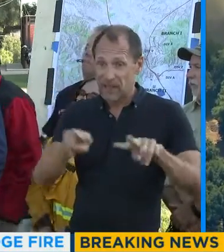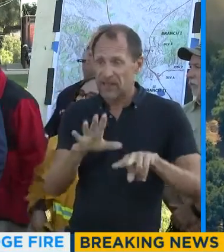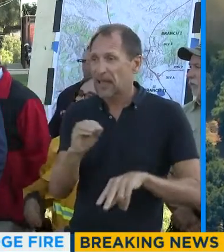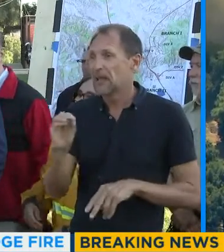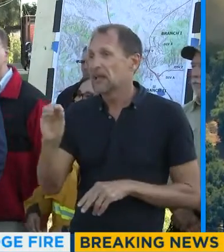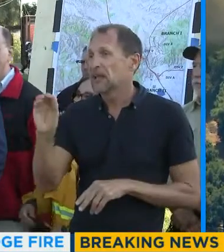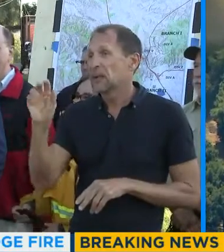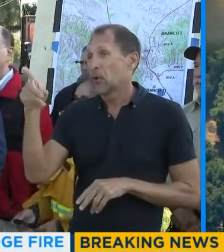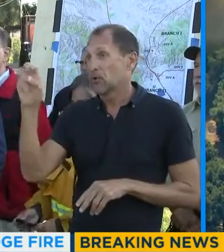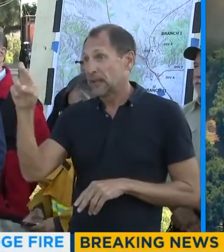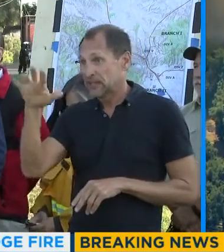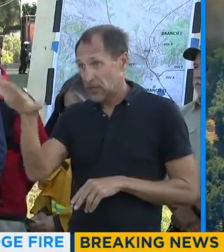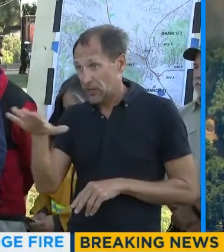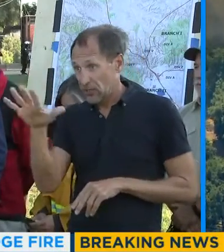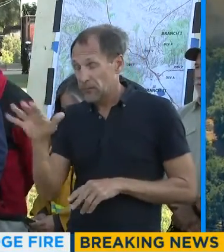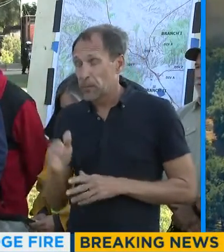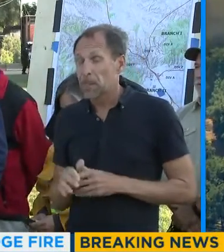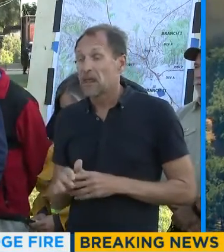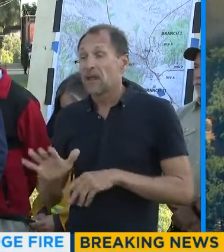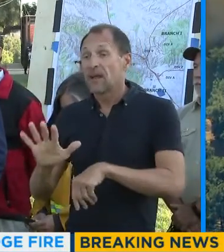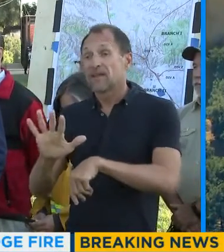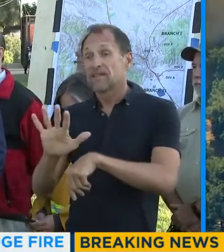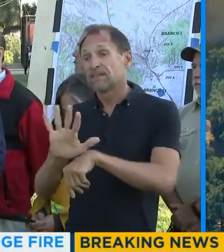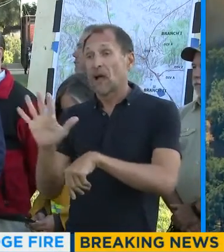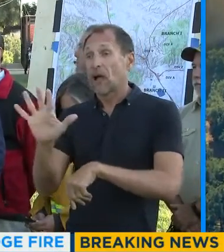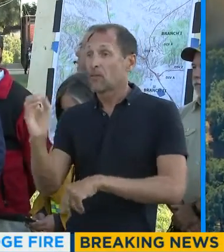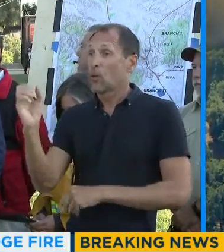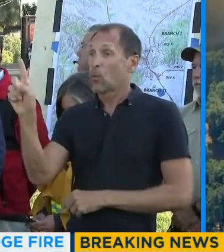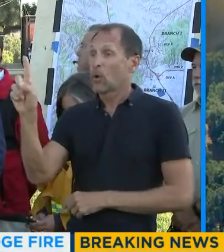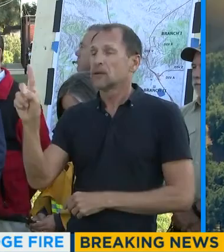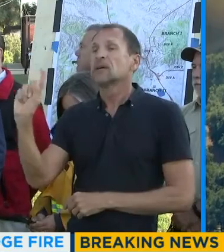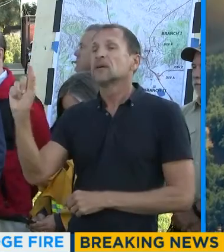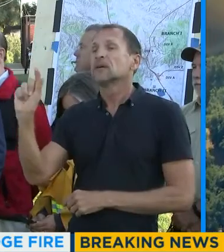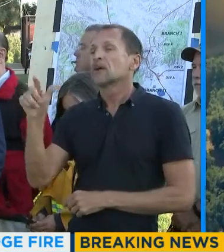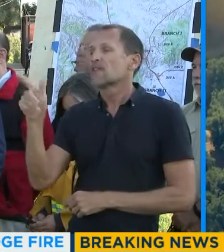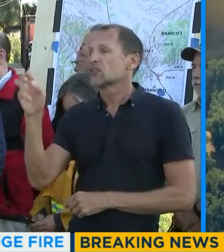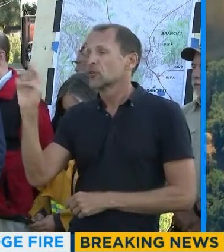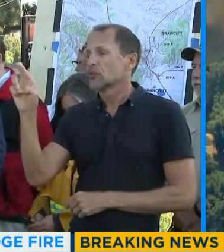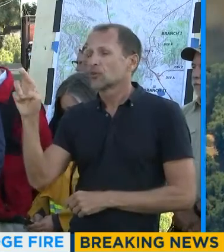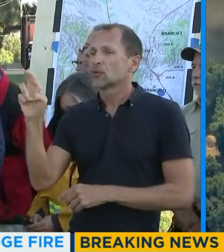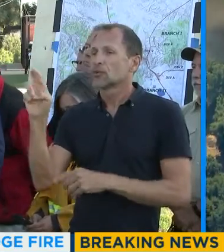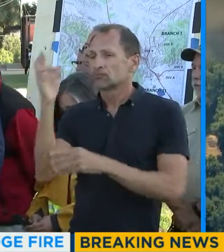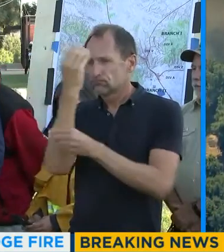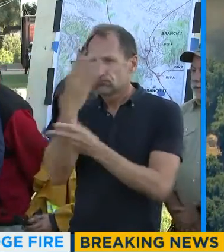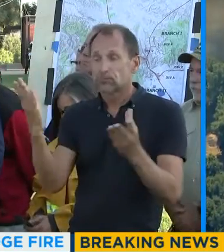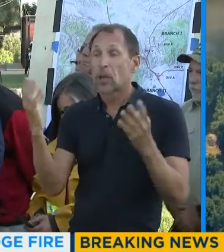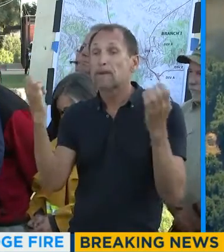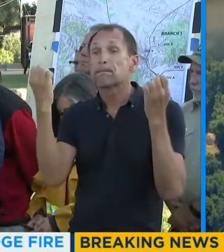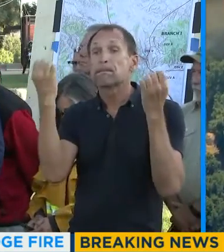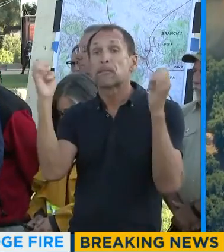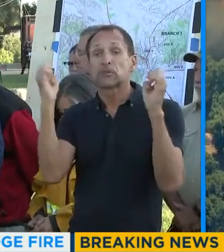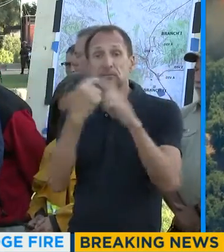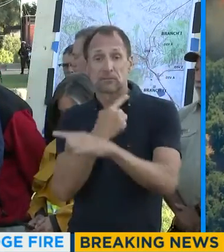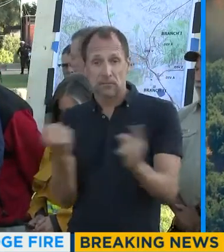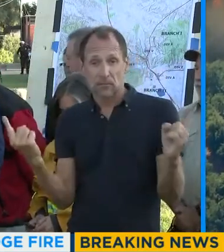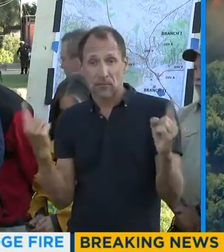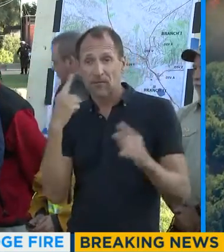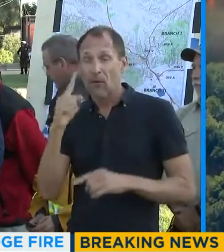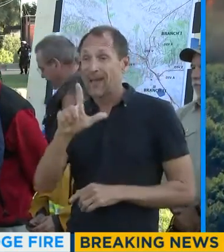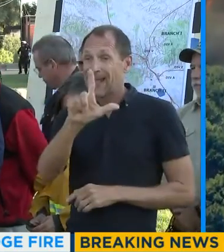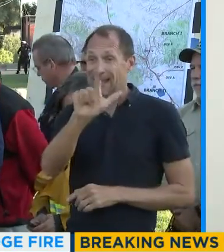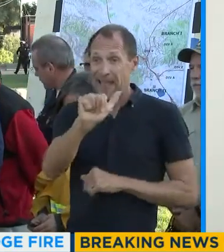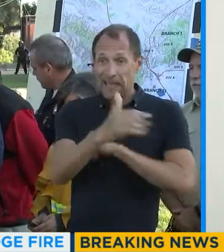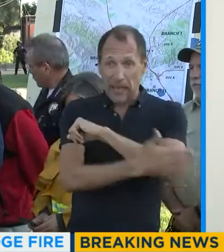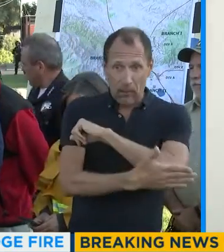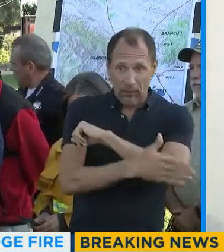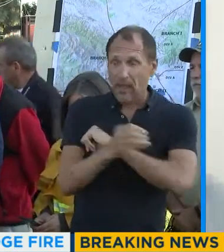5:01 p.m., the governor has issued an emergency declaration for both Los Angeles and Riverside